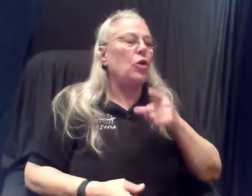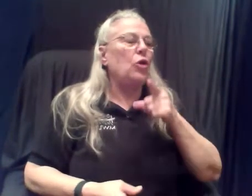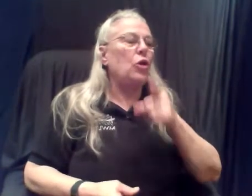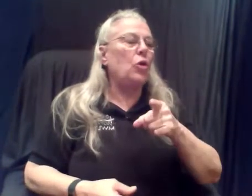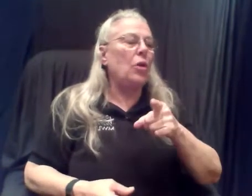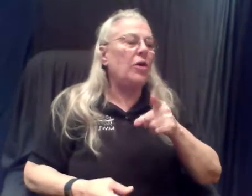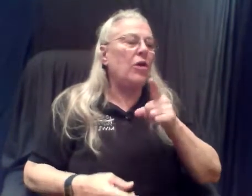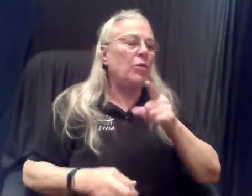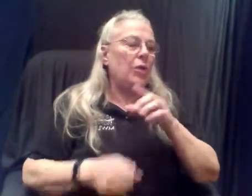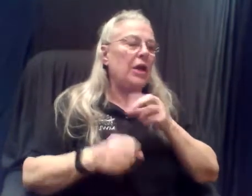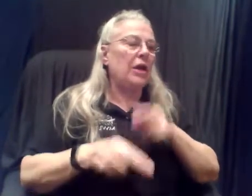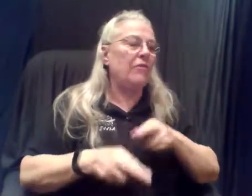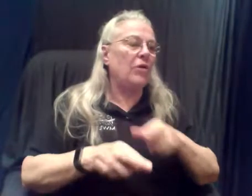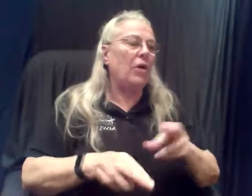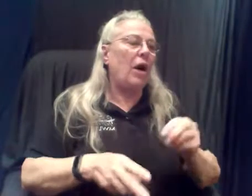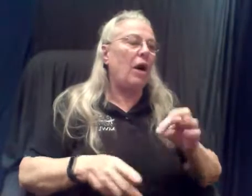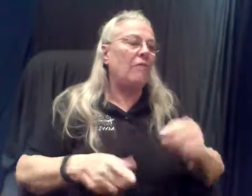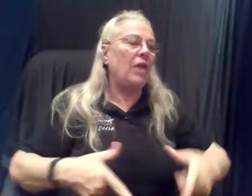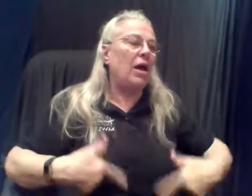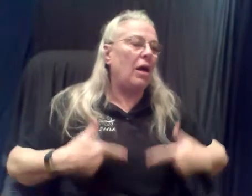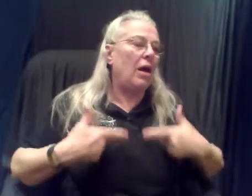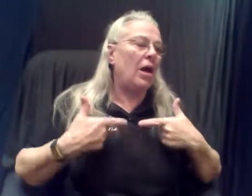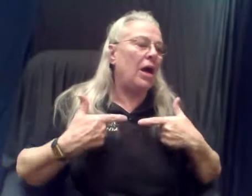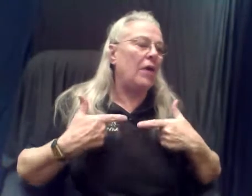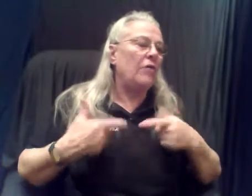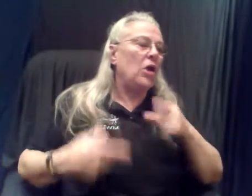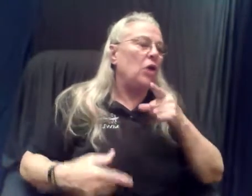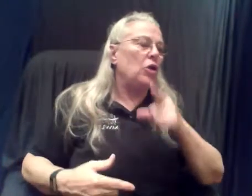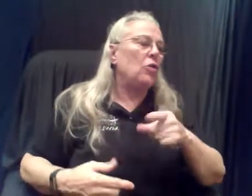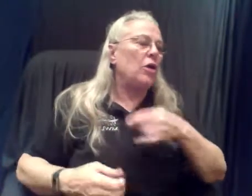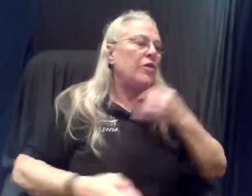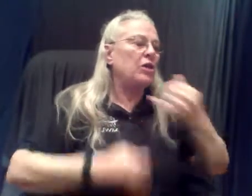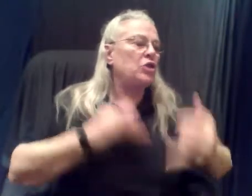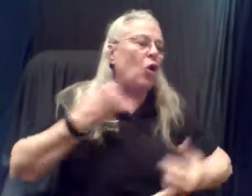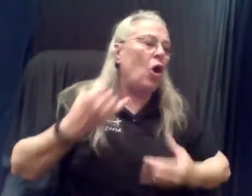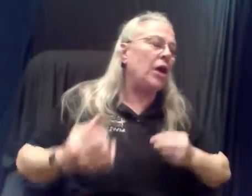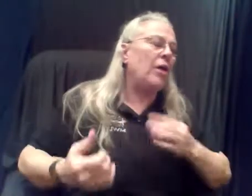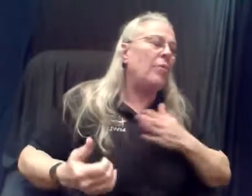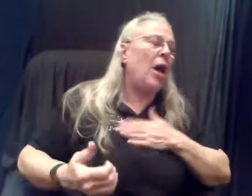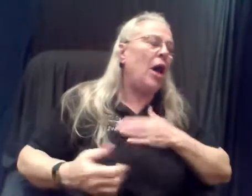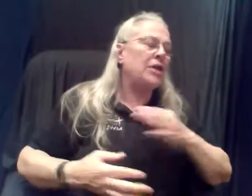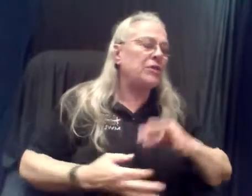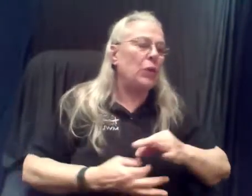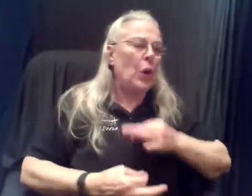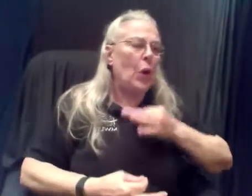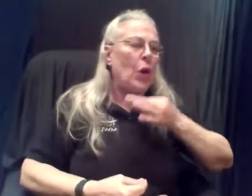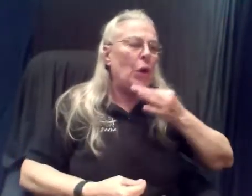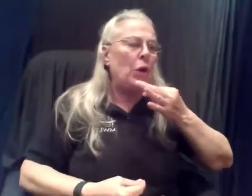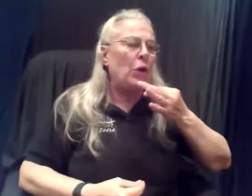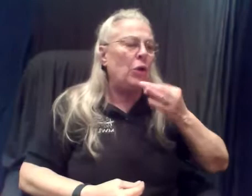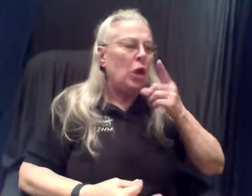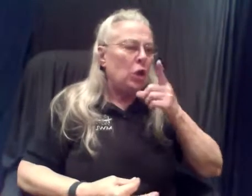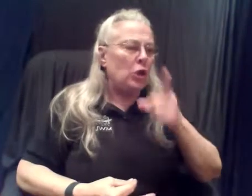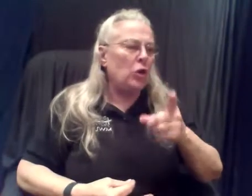You are the river of life. You are the joy of my soul. You are